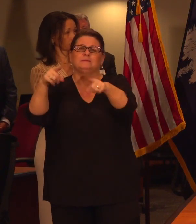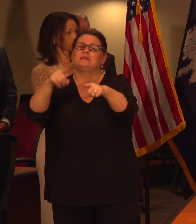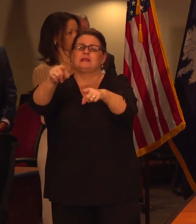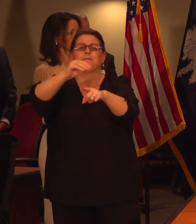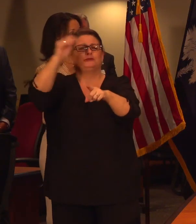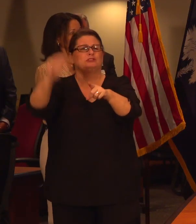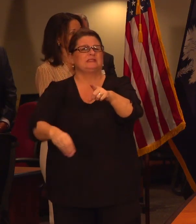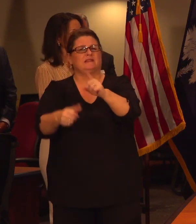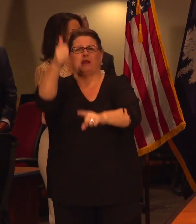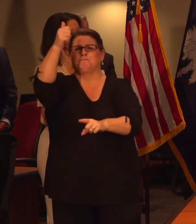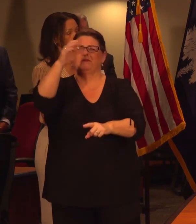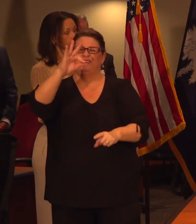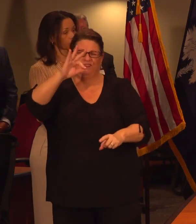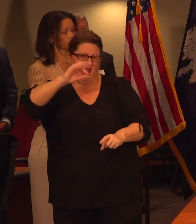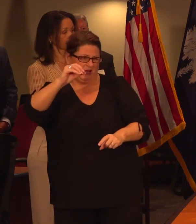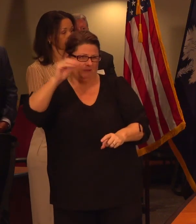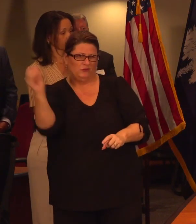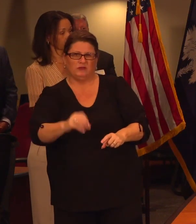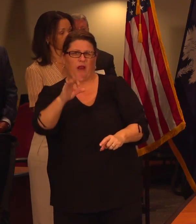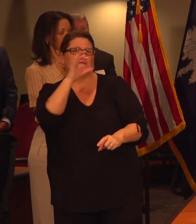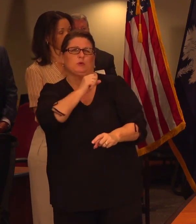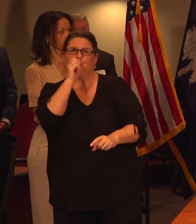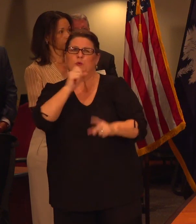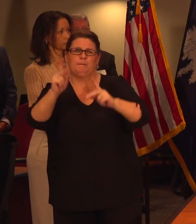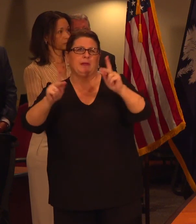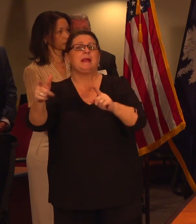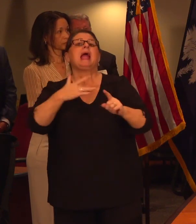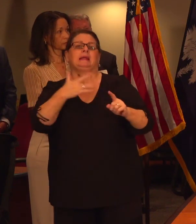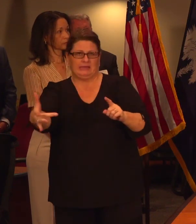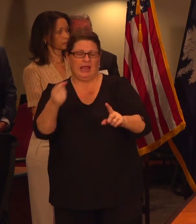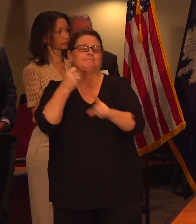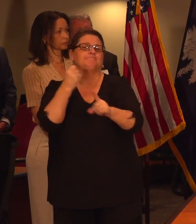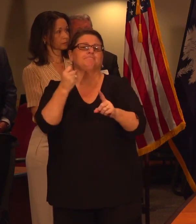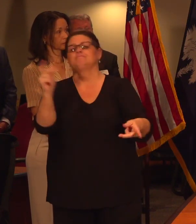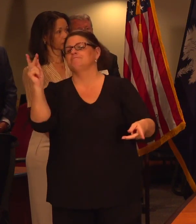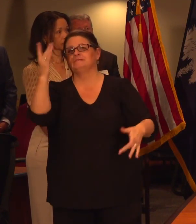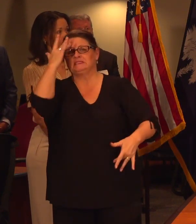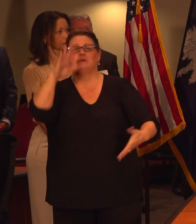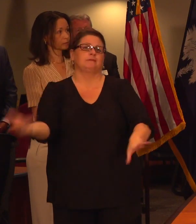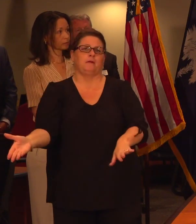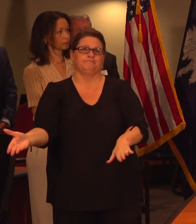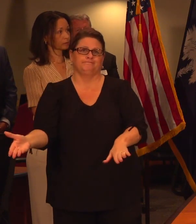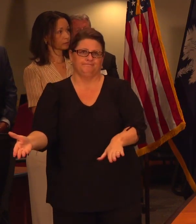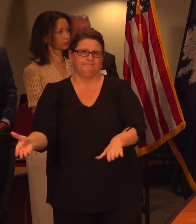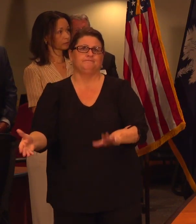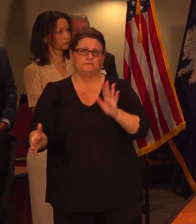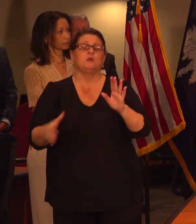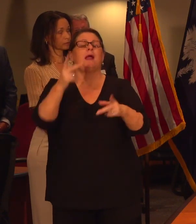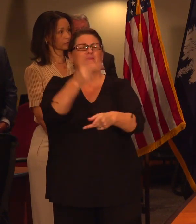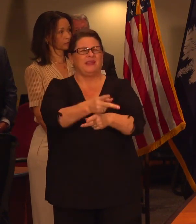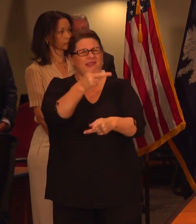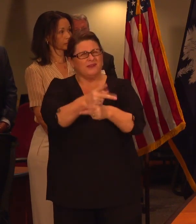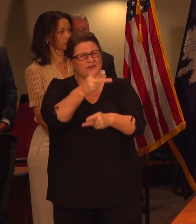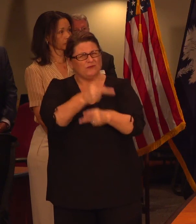those up in the 90% range, those are the ones that are succumbing to this illness. So I'd like to urge everyone to be careful